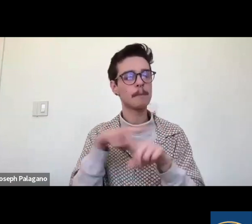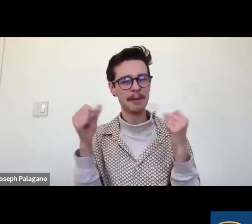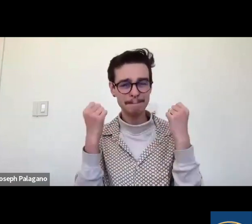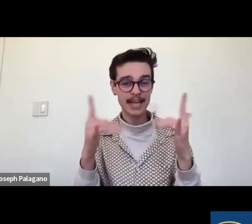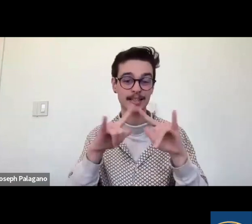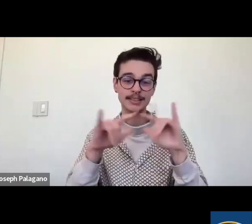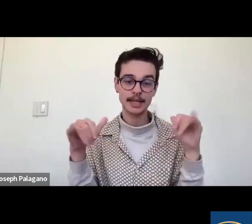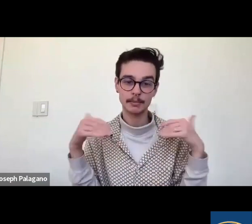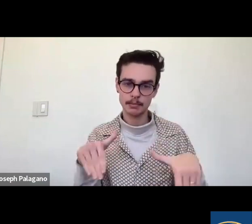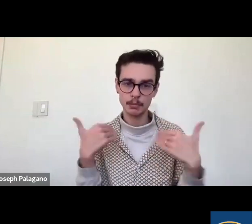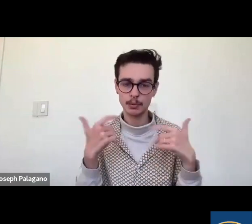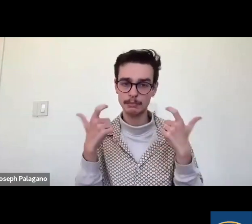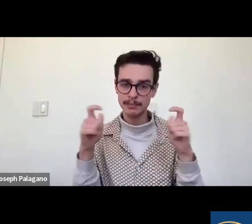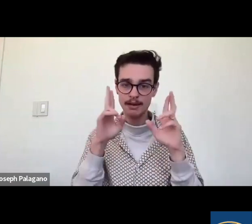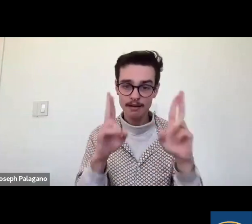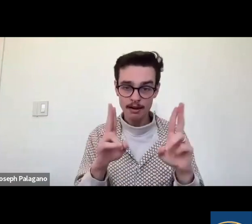mechanisms.